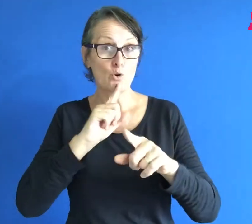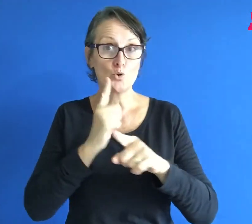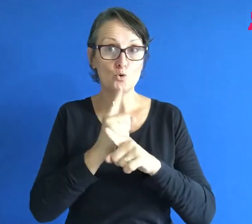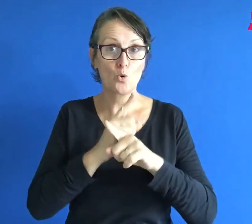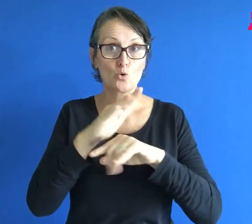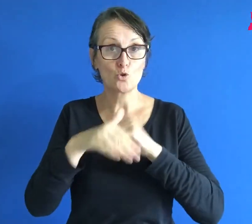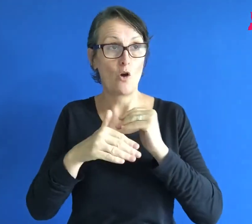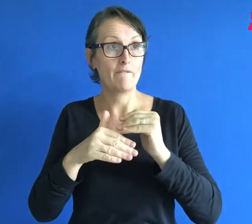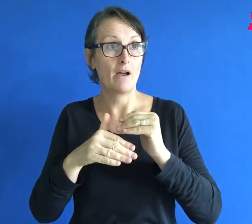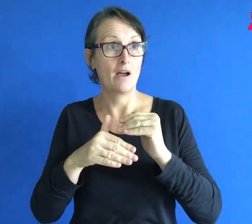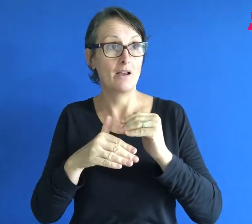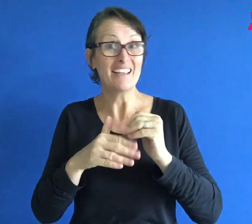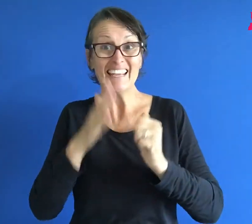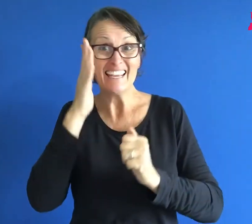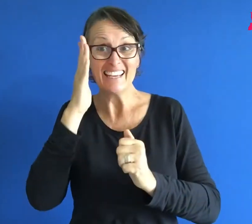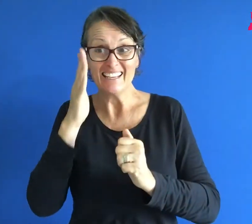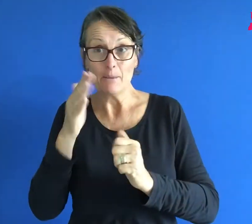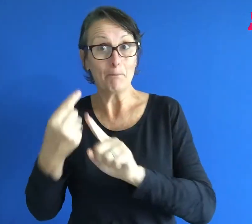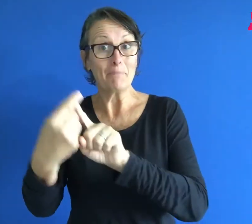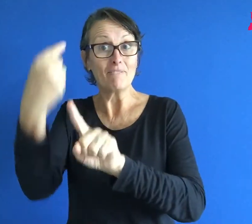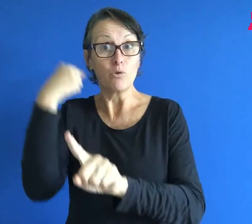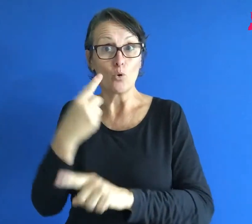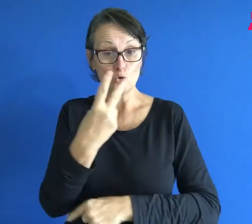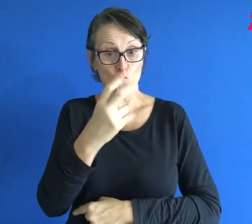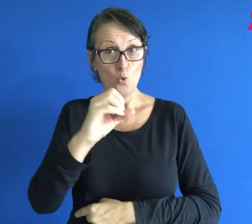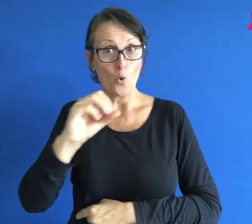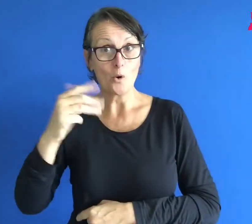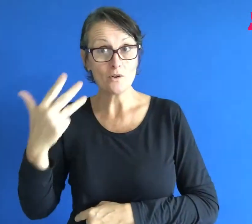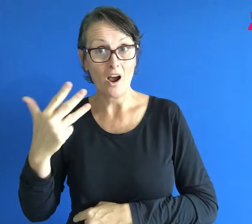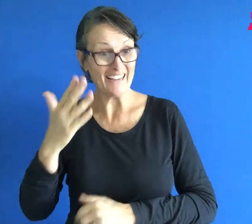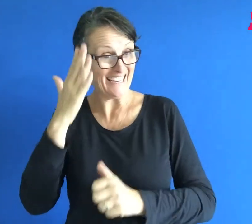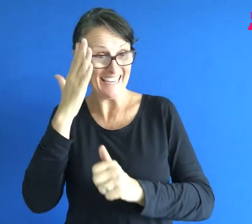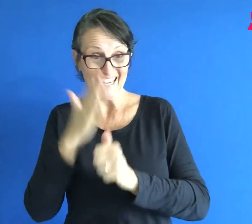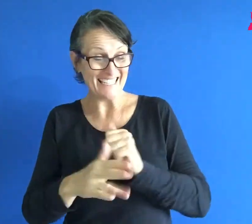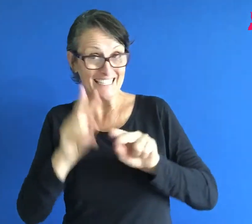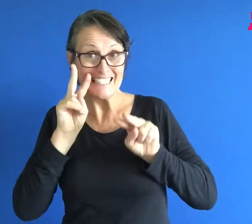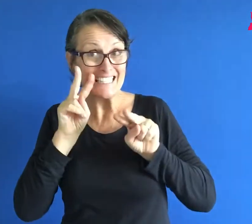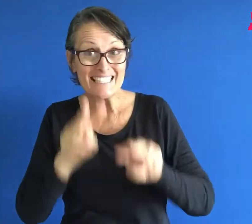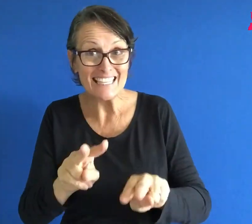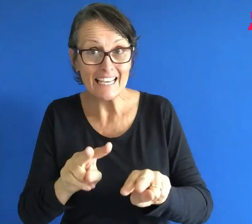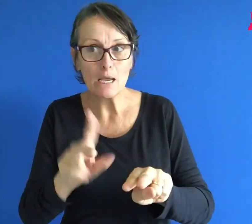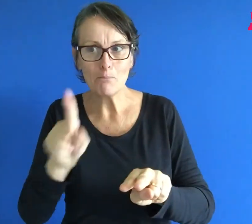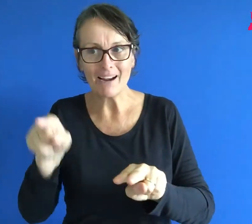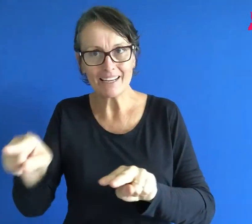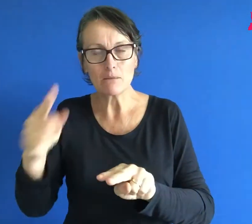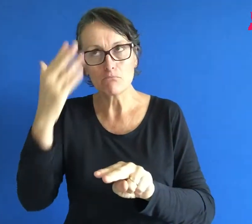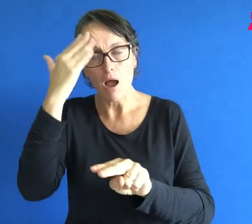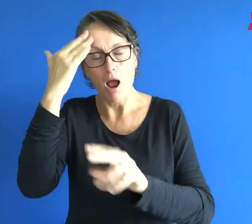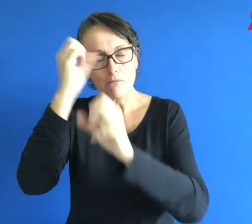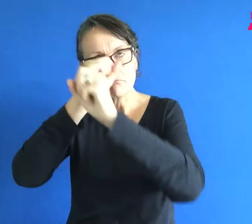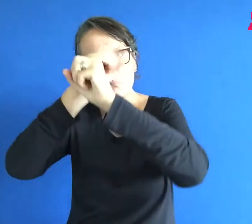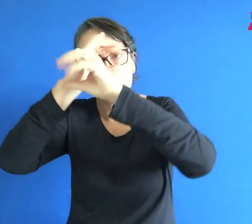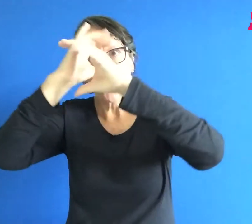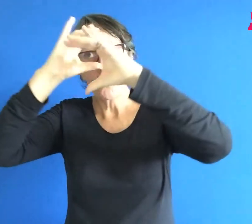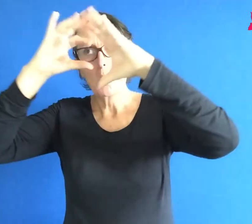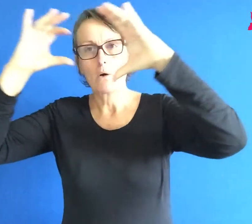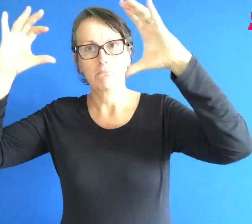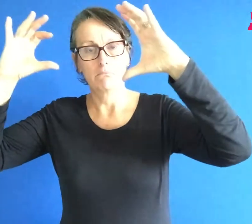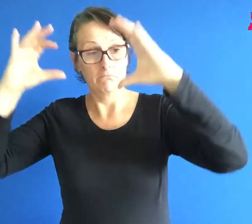things that he wasn't directly exposed to, but them having this impact that certainly was comparable to something he'd actually seen. Is that common for it to